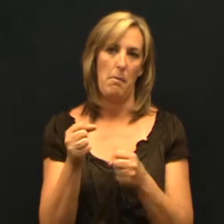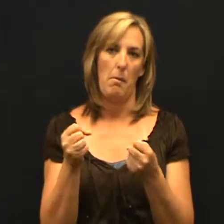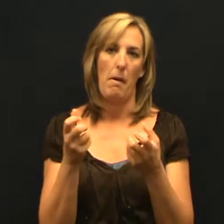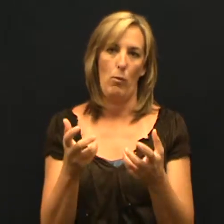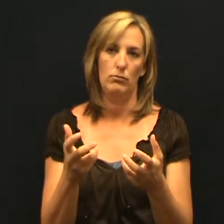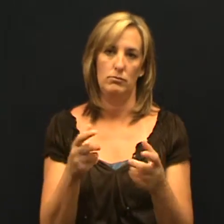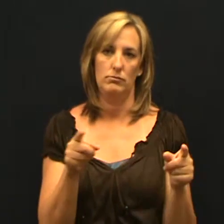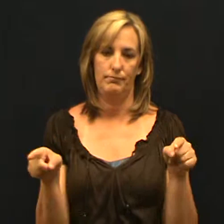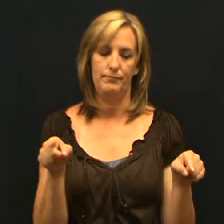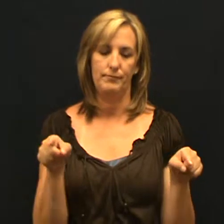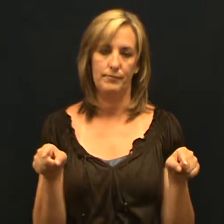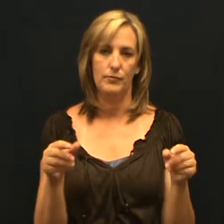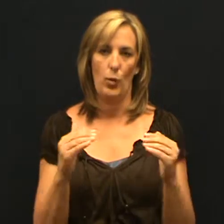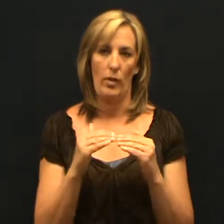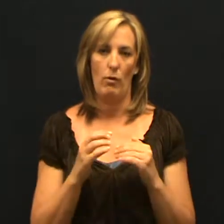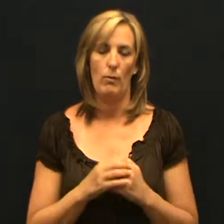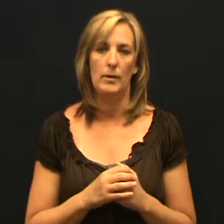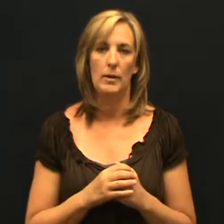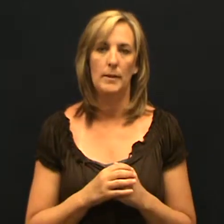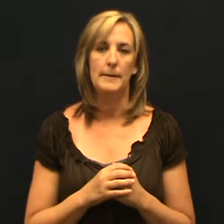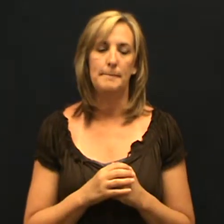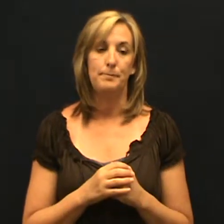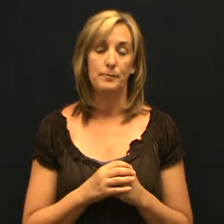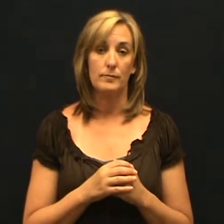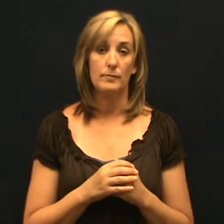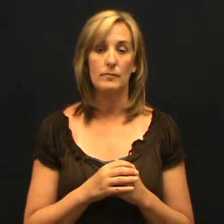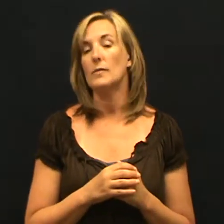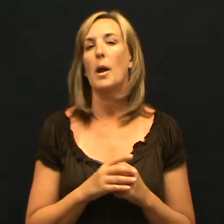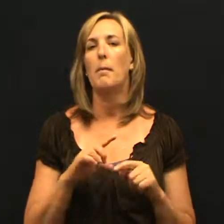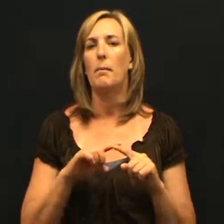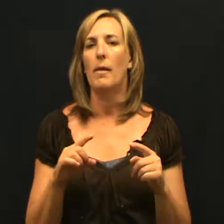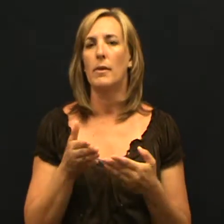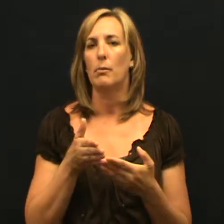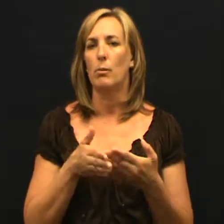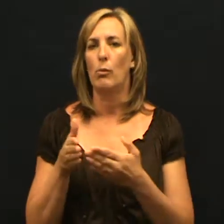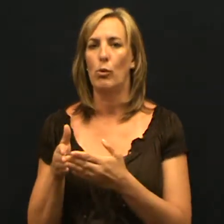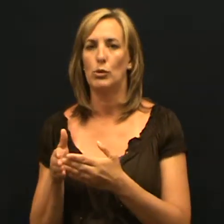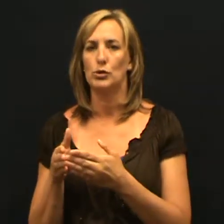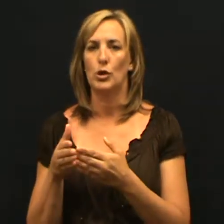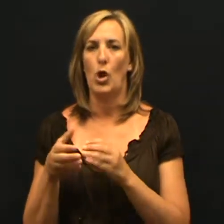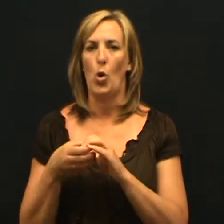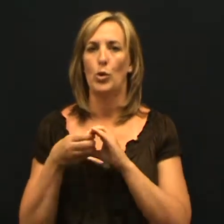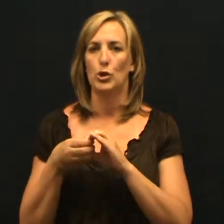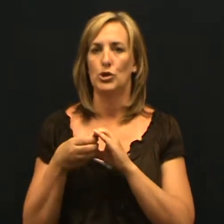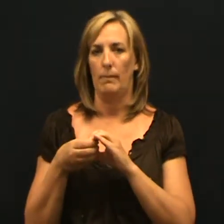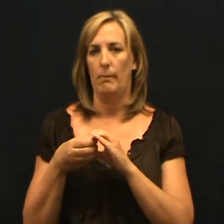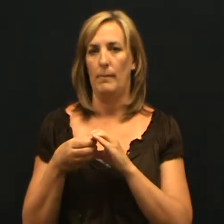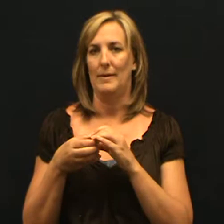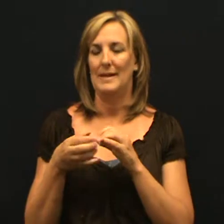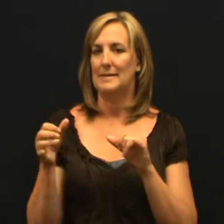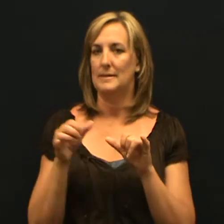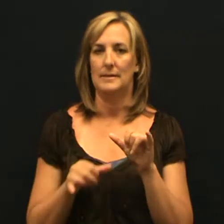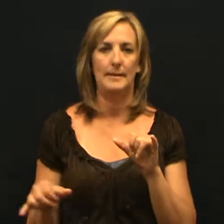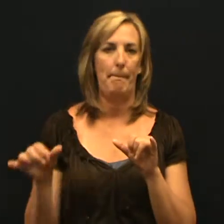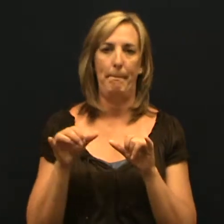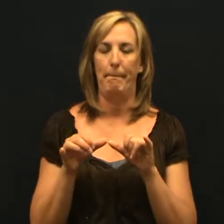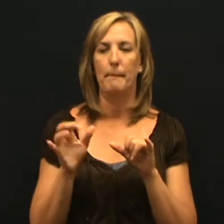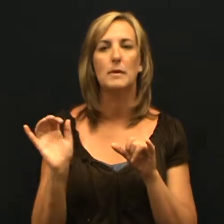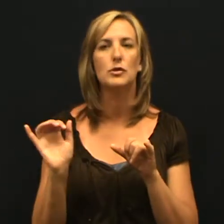issue, but the proportion ownership stays the same. So you just basically get a percentage of that stock dividend that's